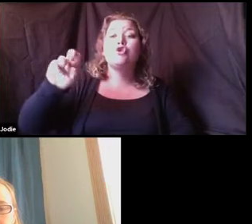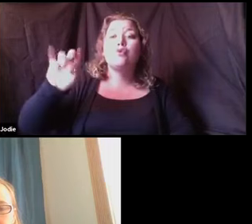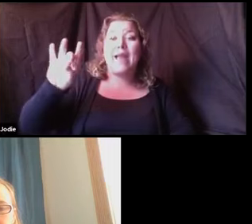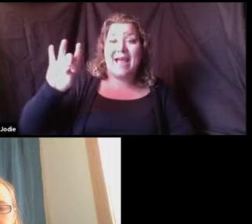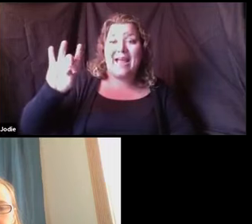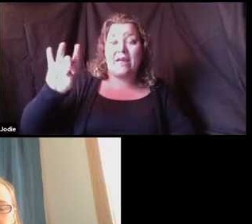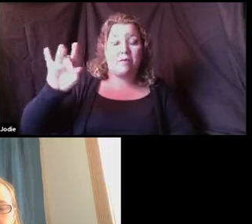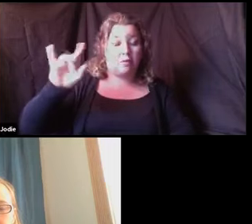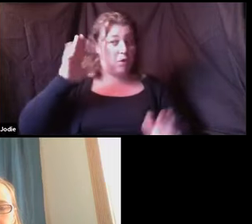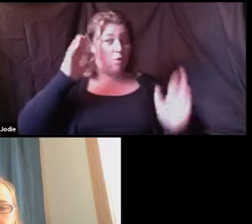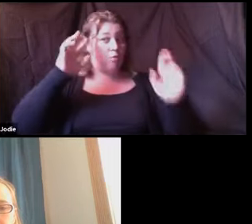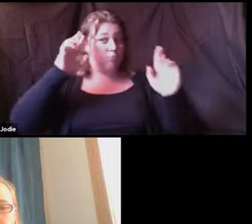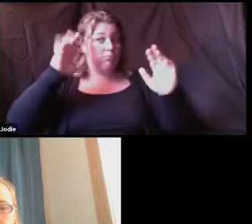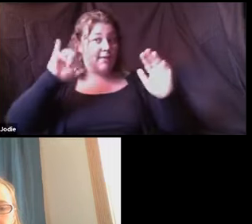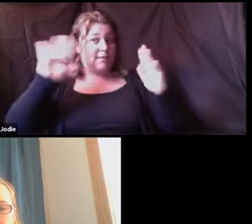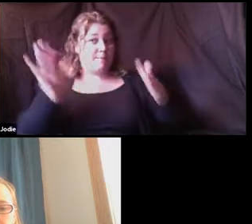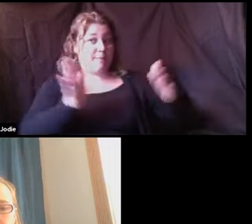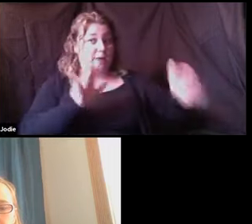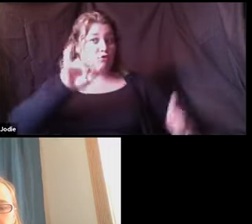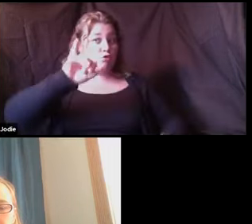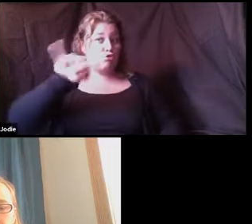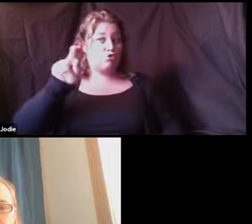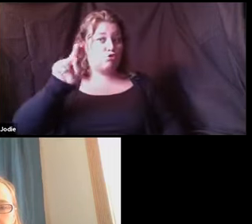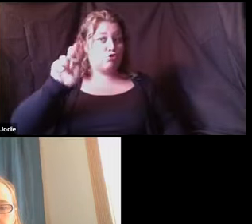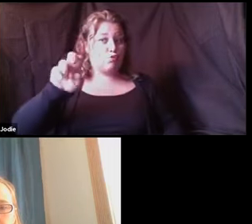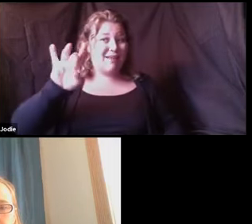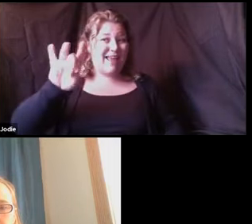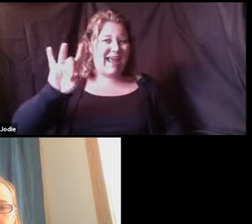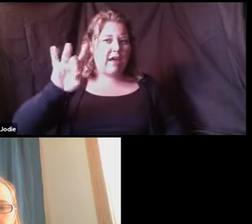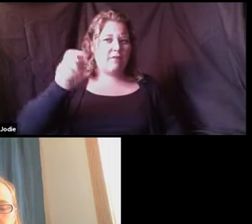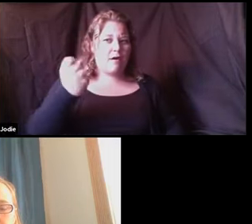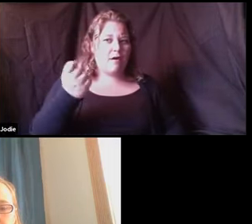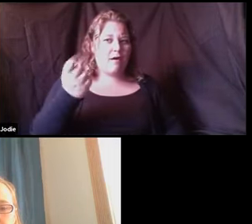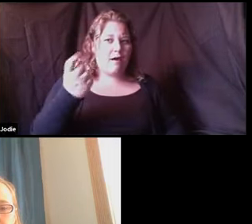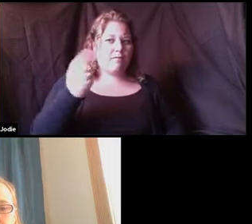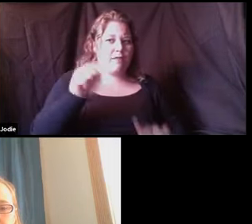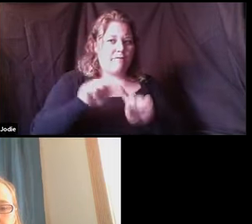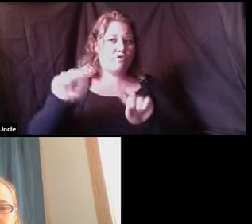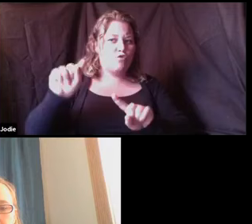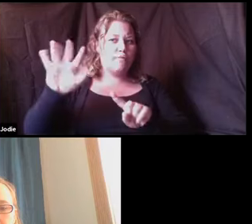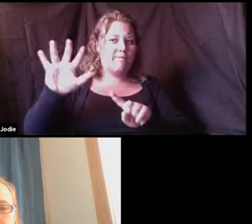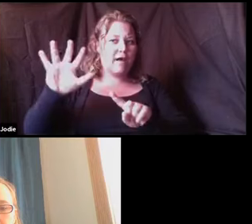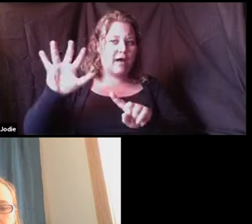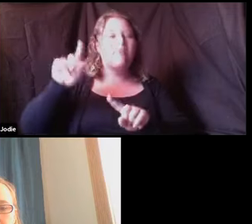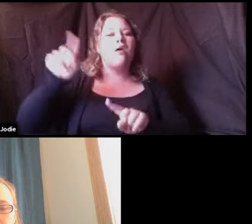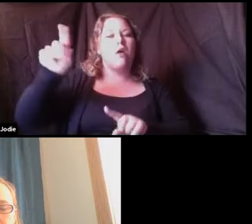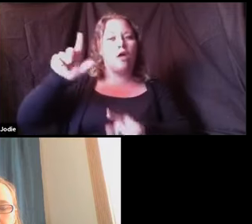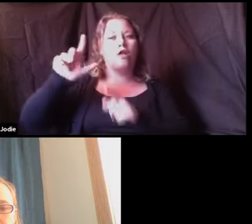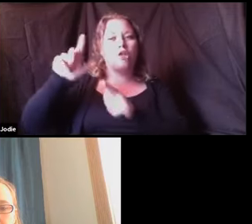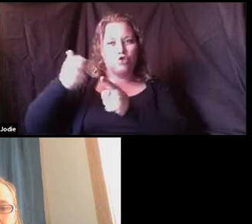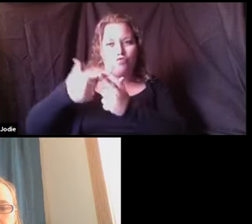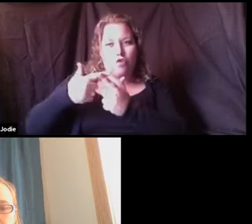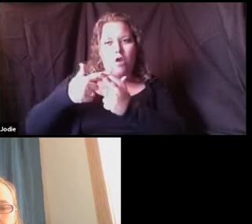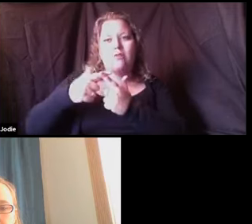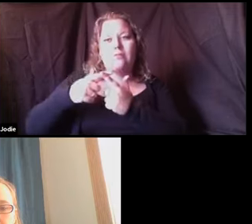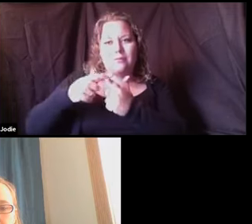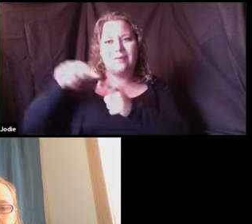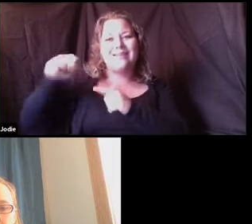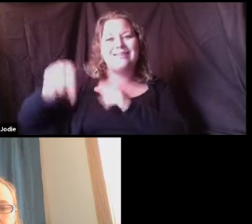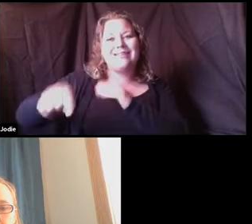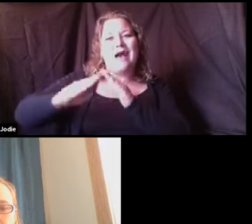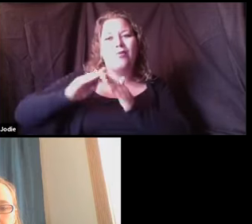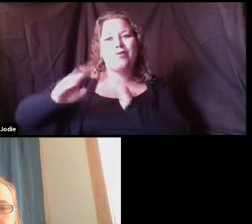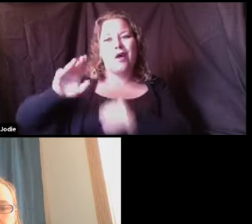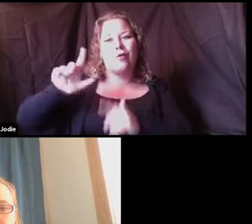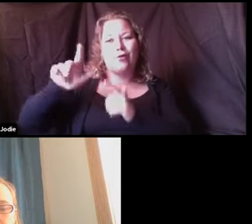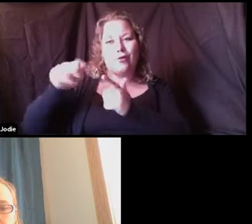understanding. And that will be from 11 to 5 on June 8th in downtown La Crosse. So again, more details will be